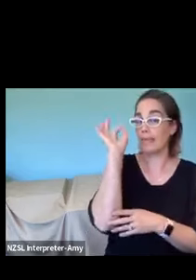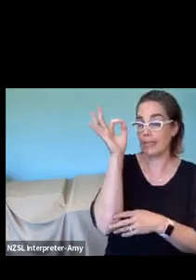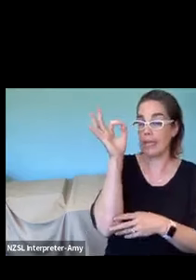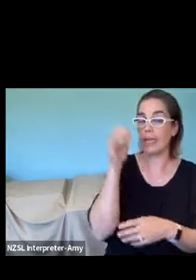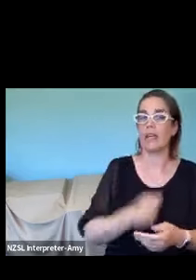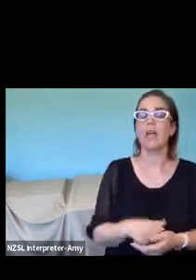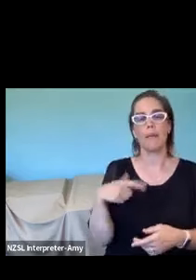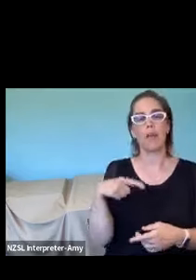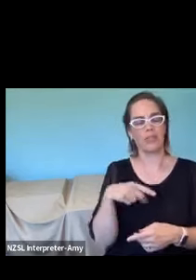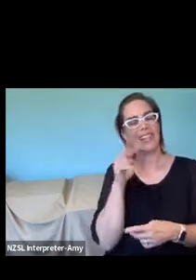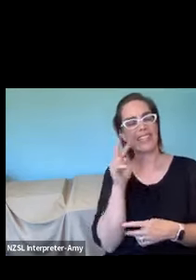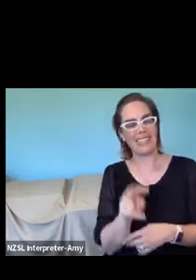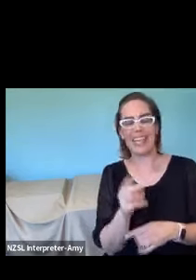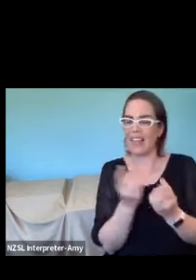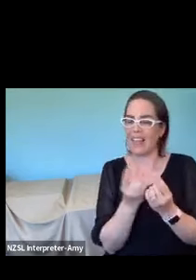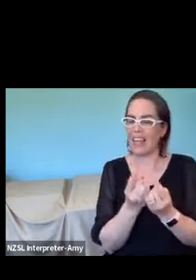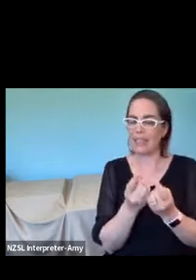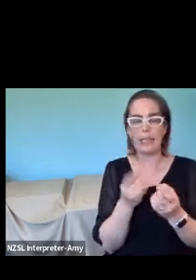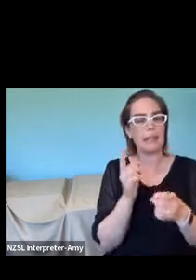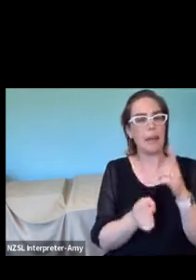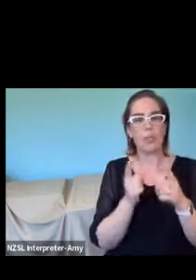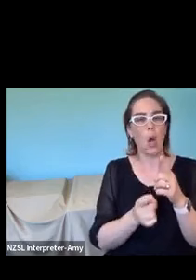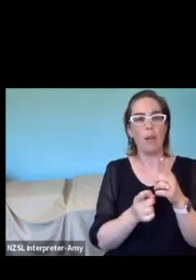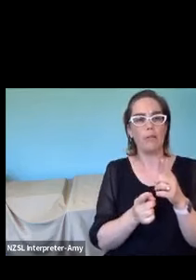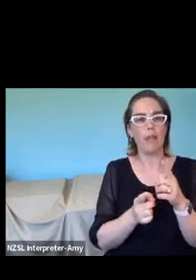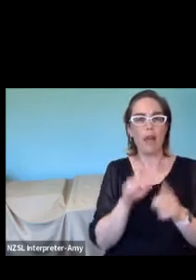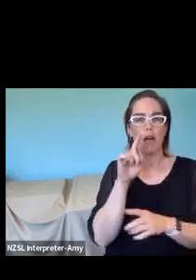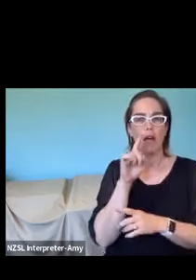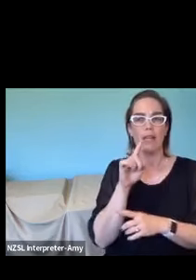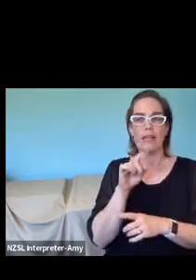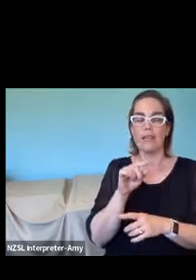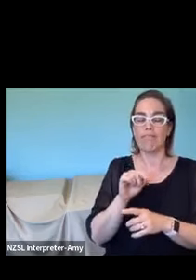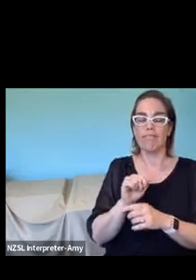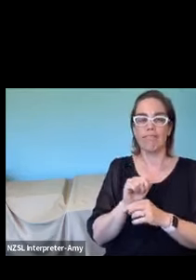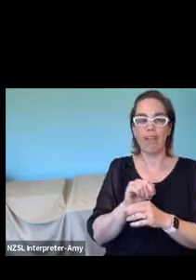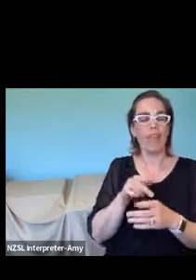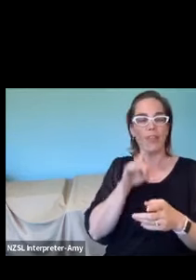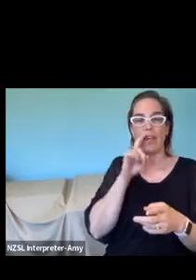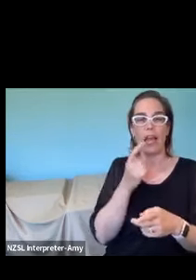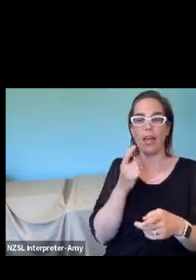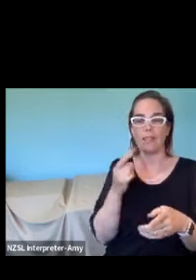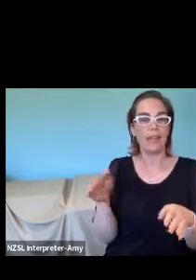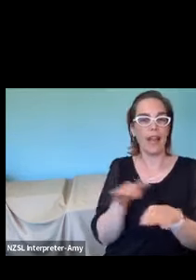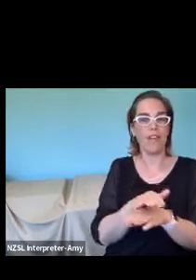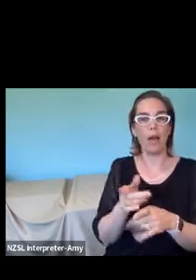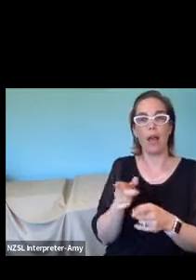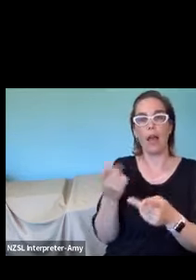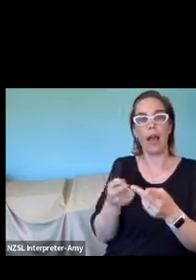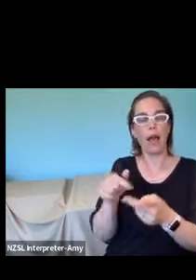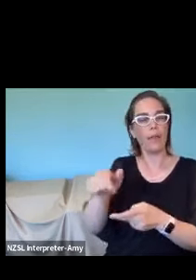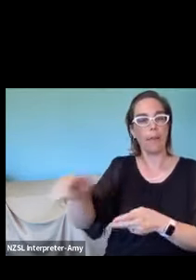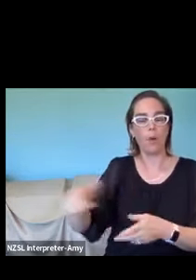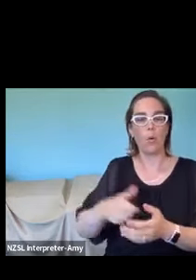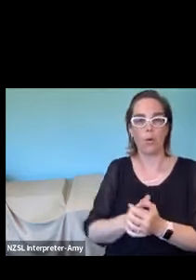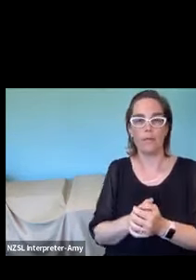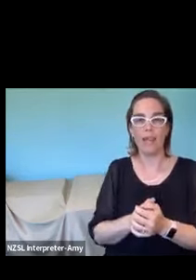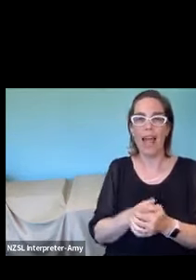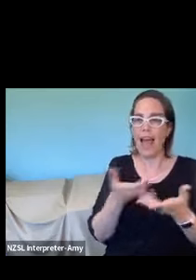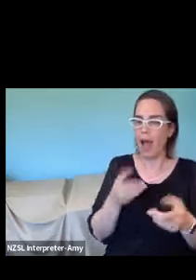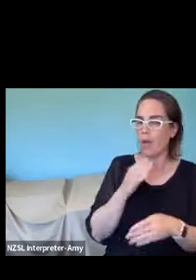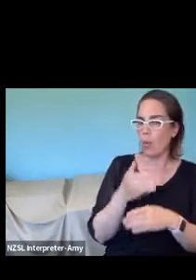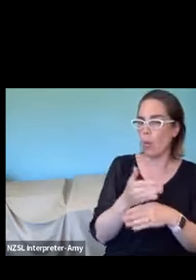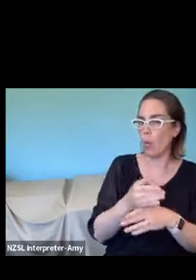about disability sector, if we don't actually look at how the workplace is set up for the disabled worker as well, and how the worker's voice is actually